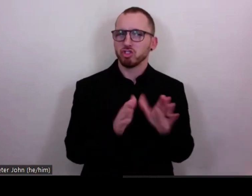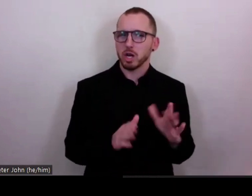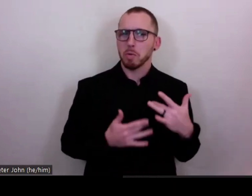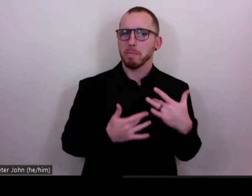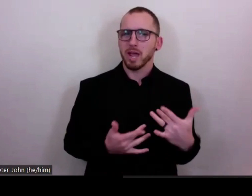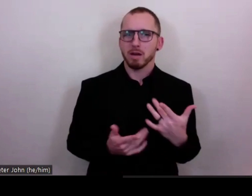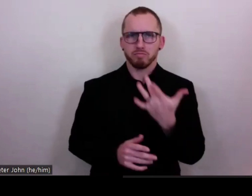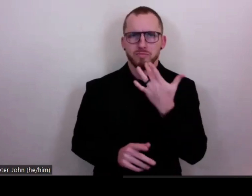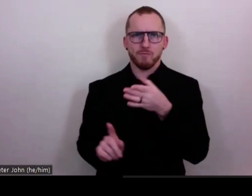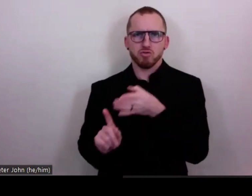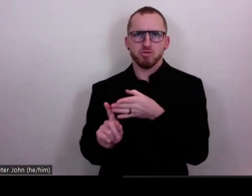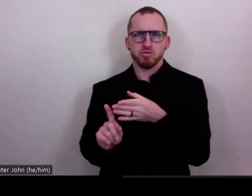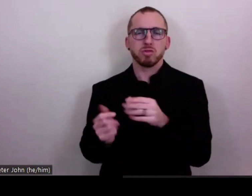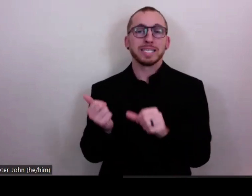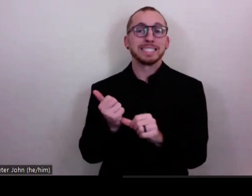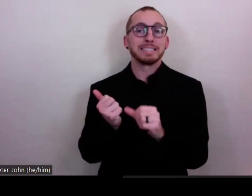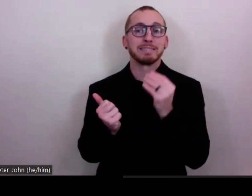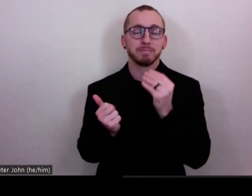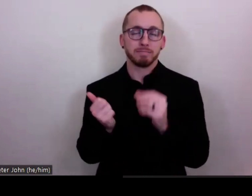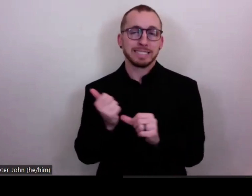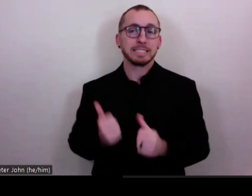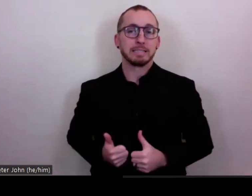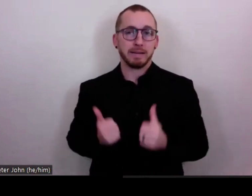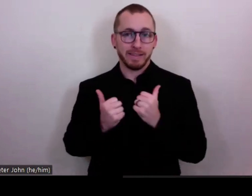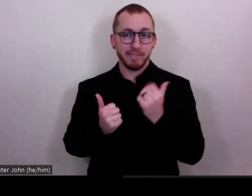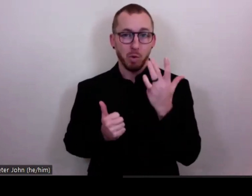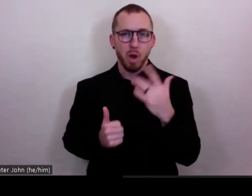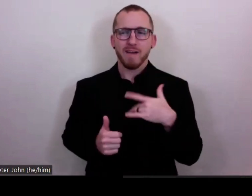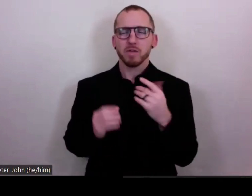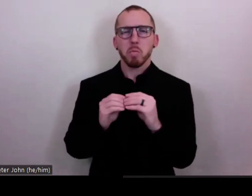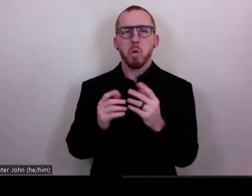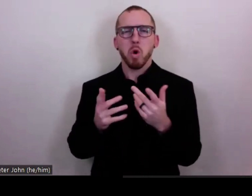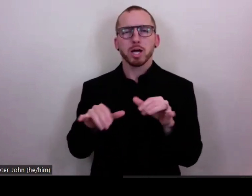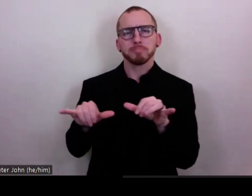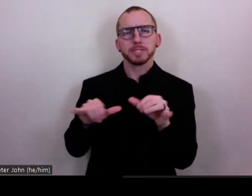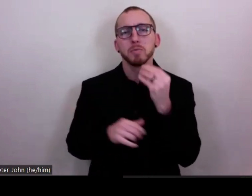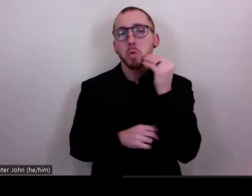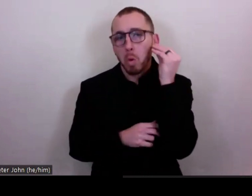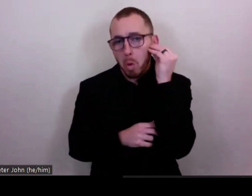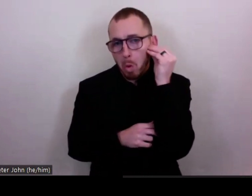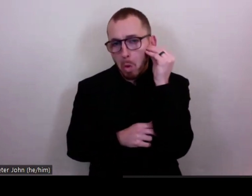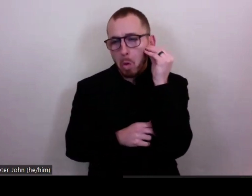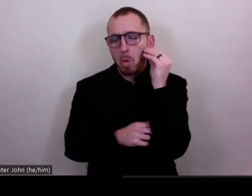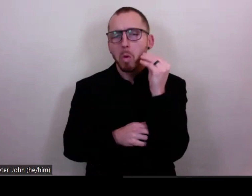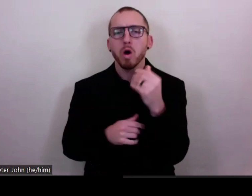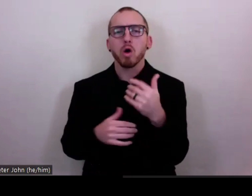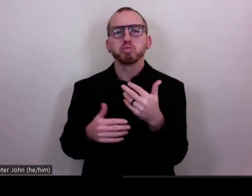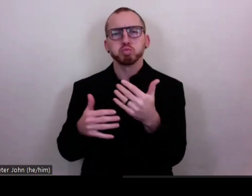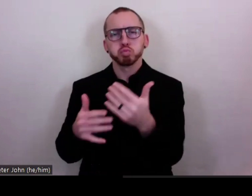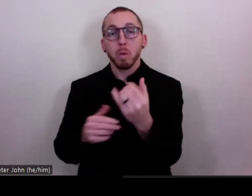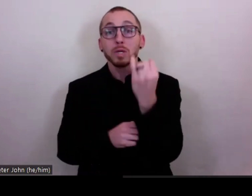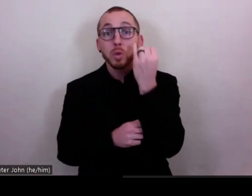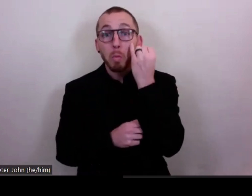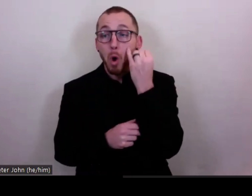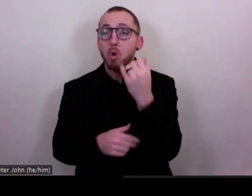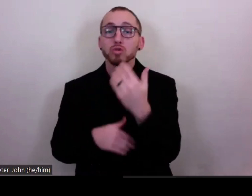spend their later years in a more comfortable setting. But what happens when their needs become more acute?